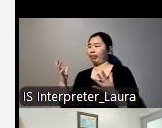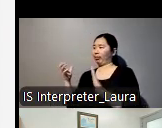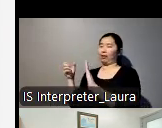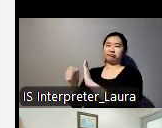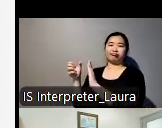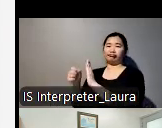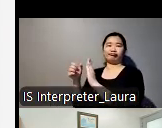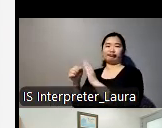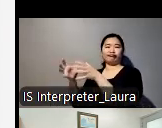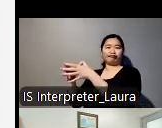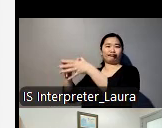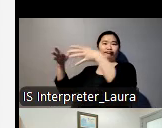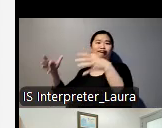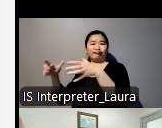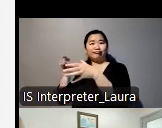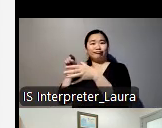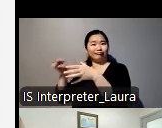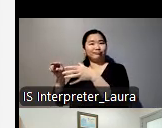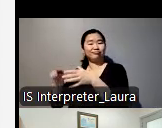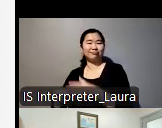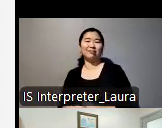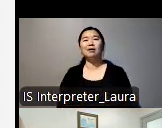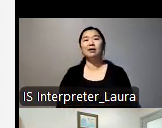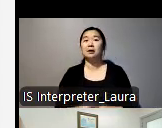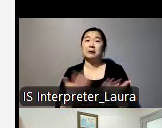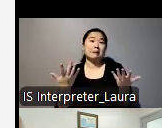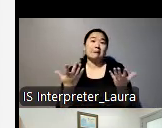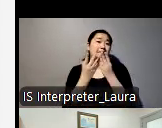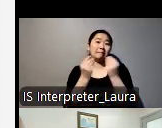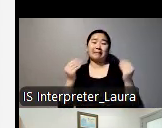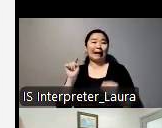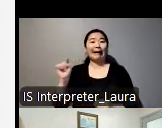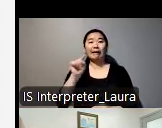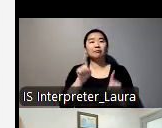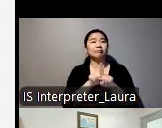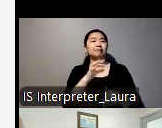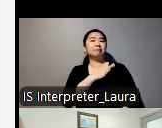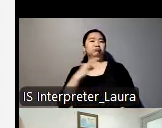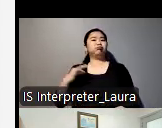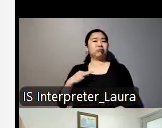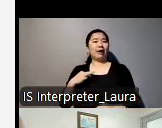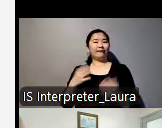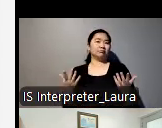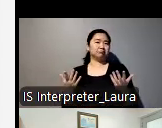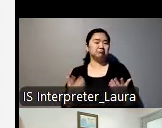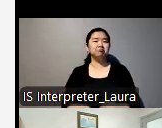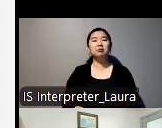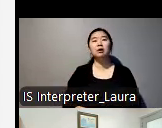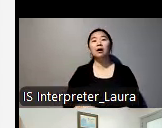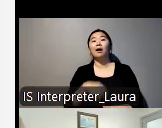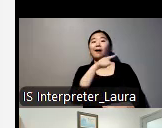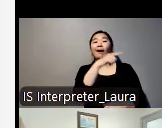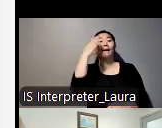Average stay in the mental hospitals is more than 200 days. There is no